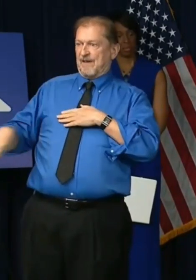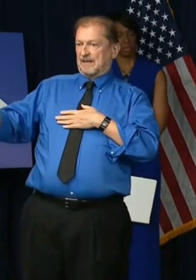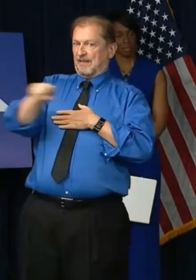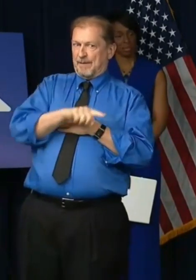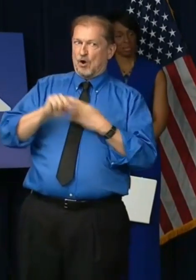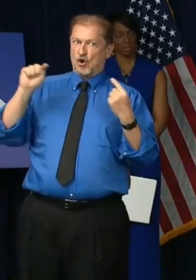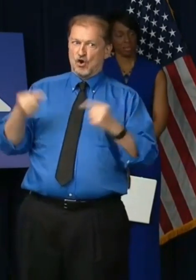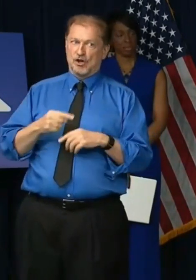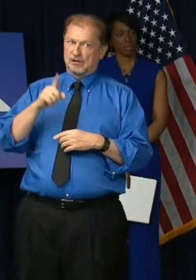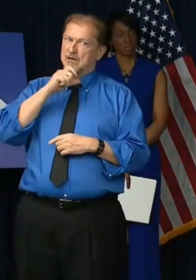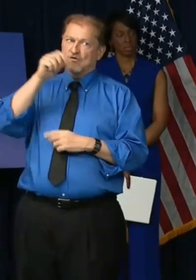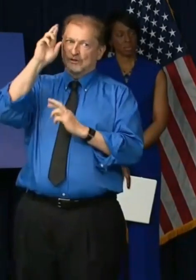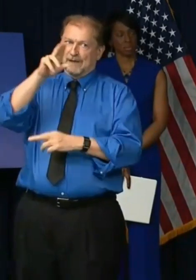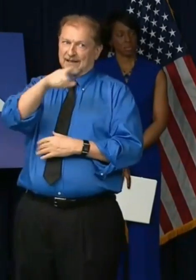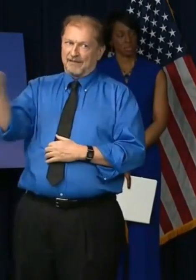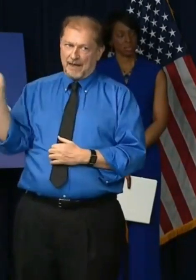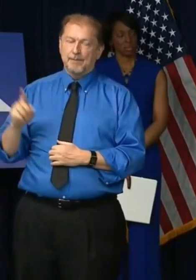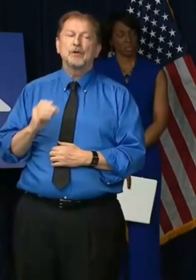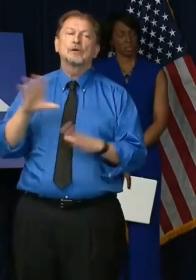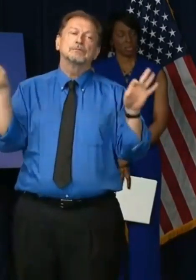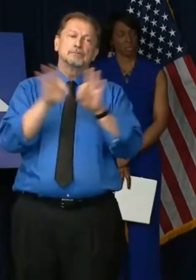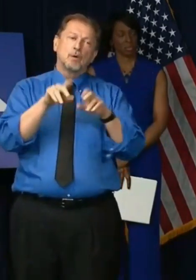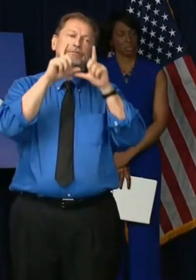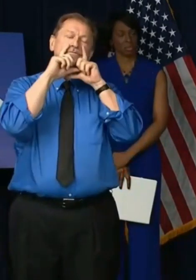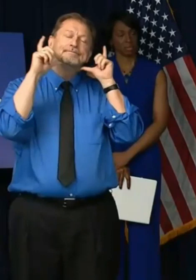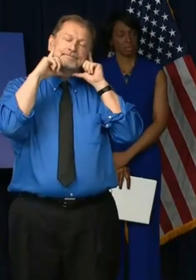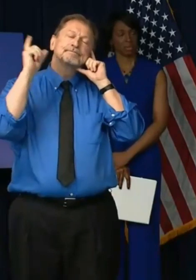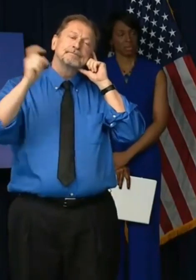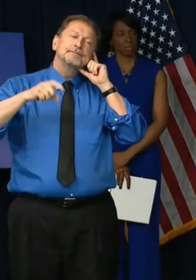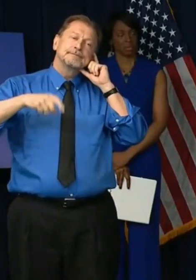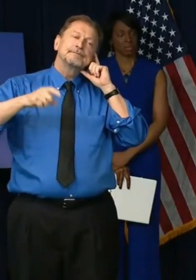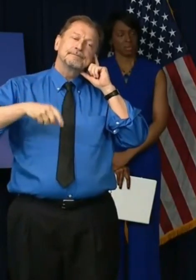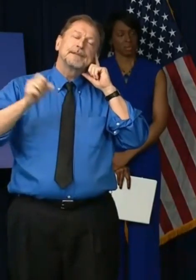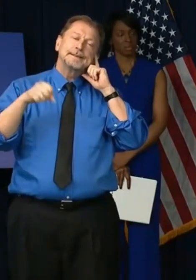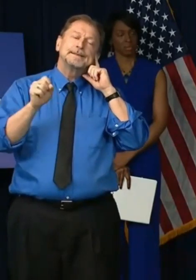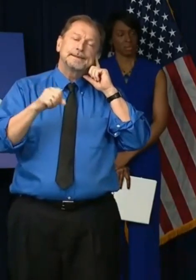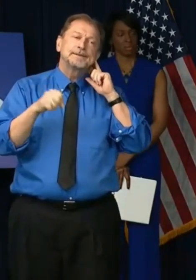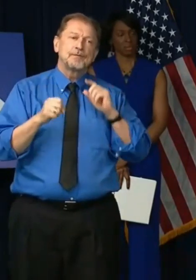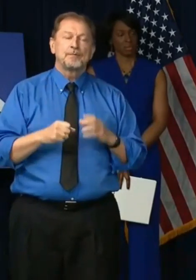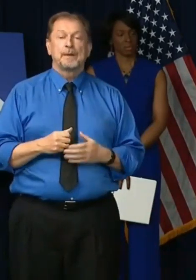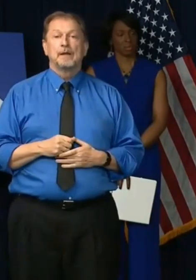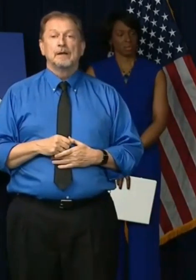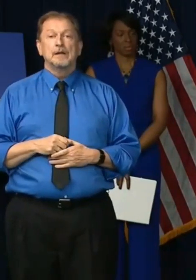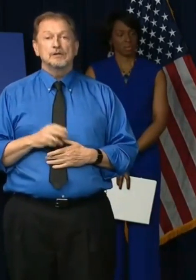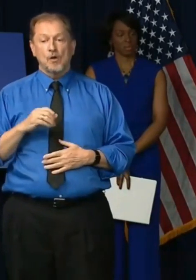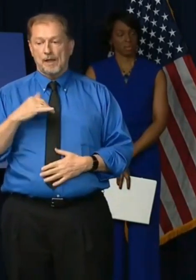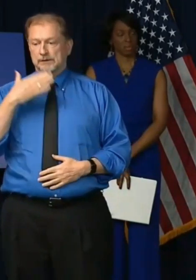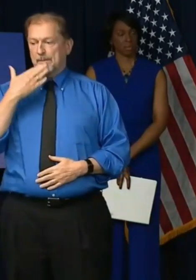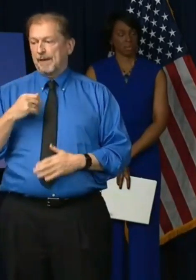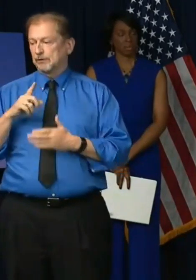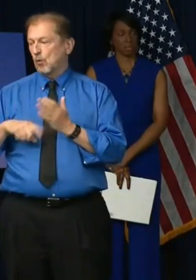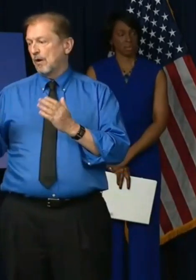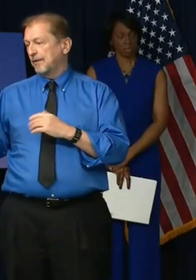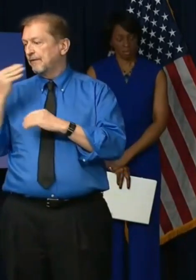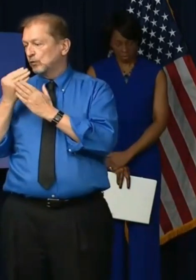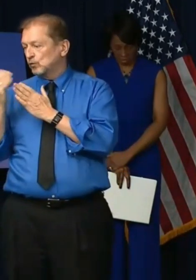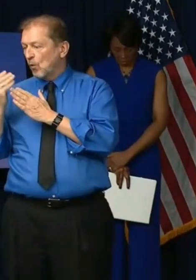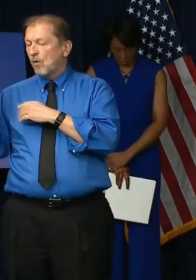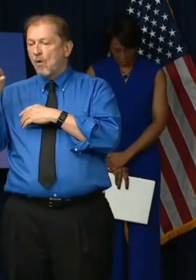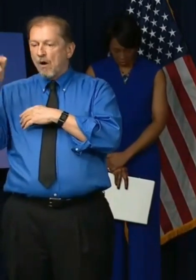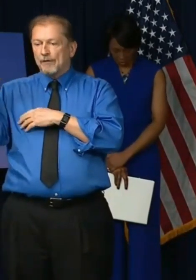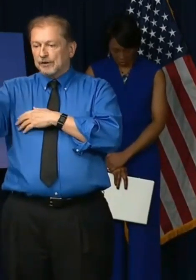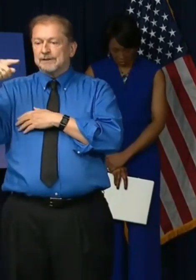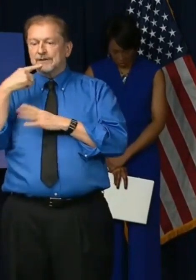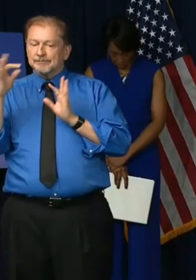wearing a face covering. So, I would suggest that that be the language that's used when you're talking to somebody who's